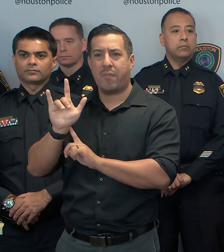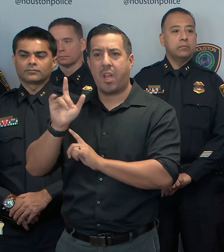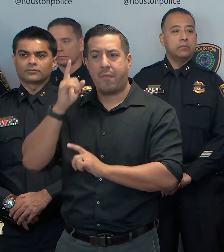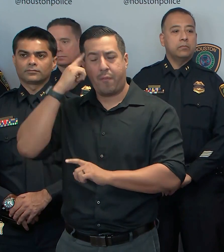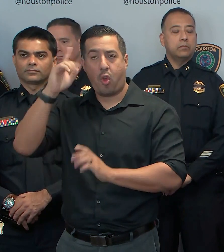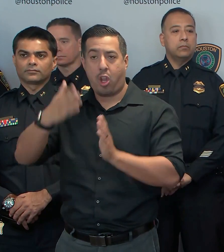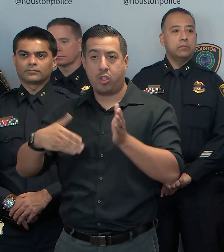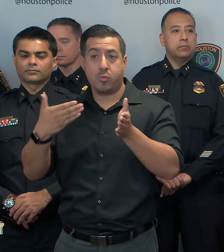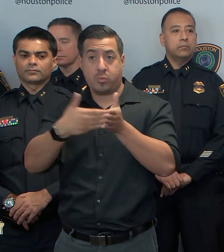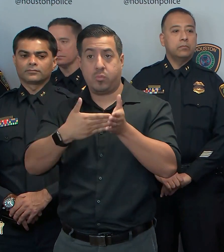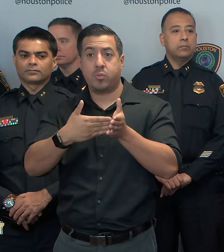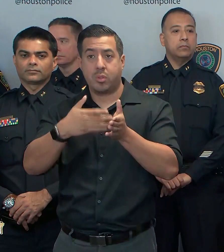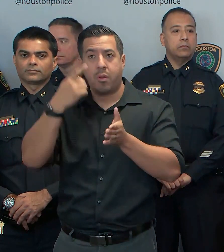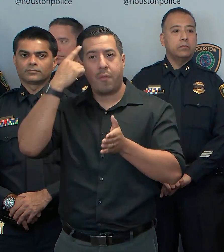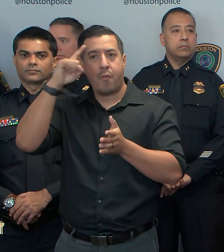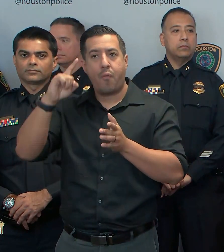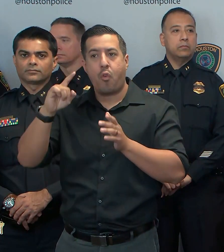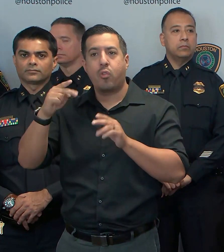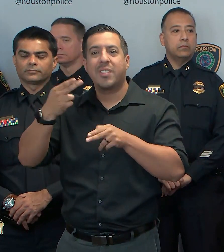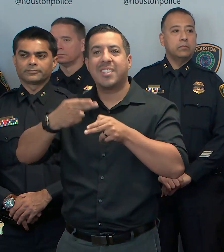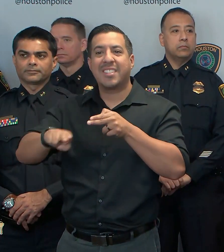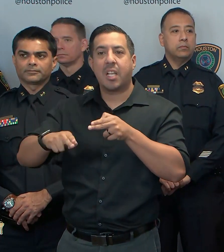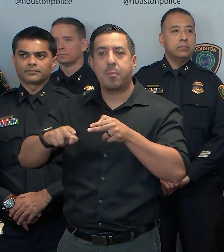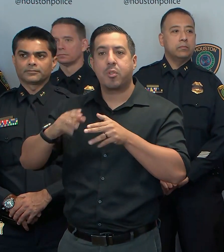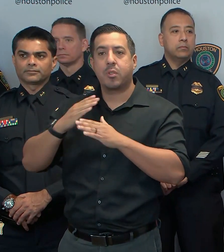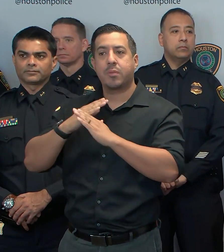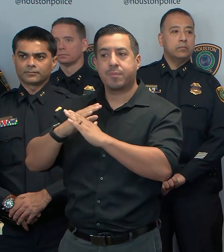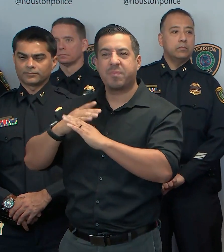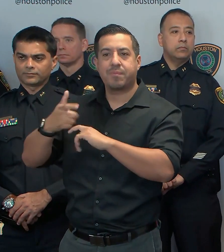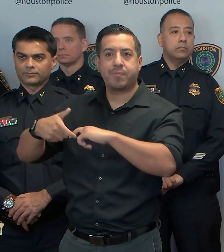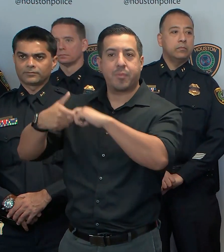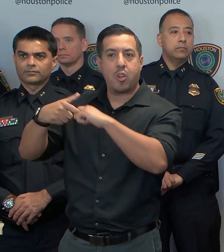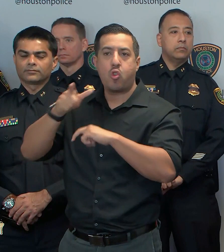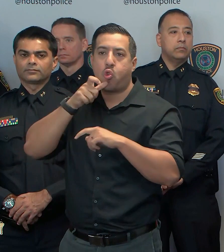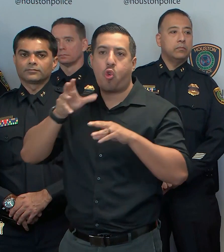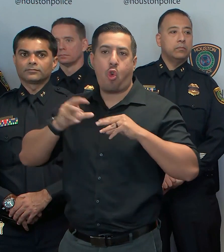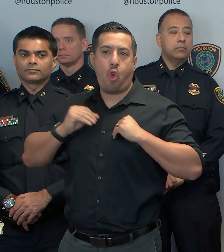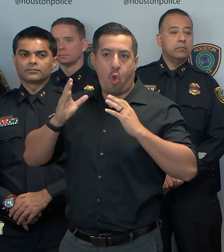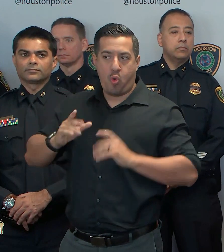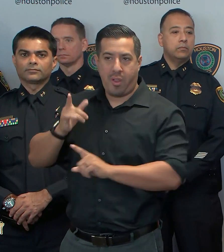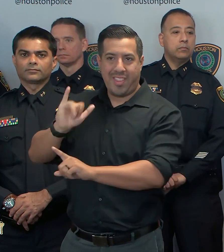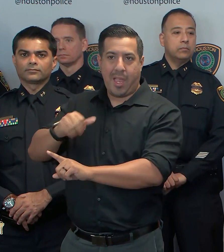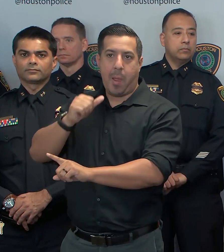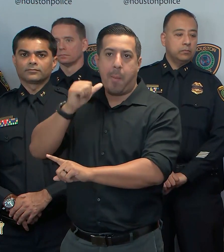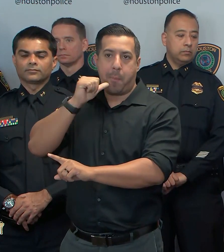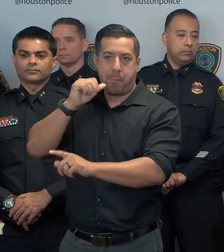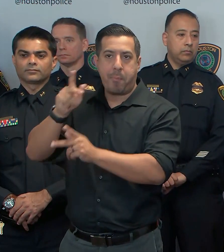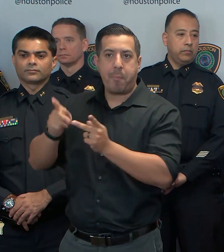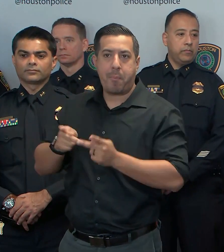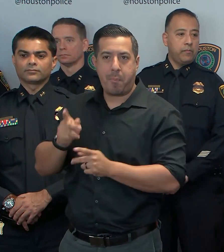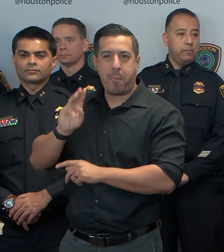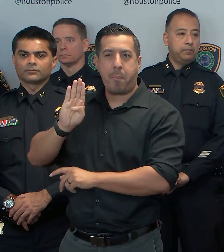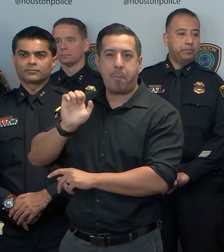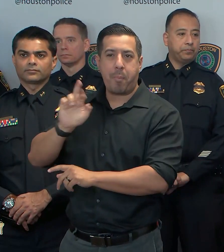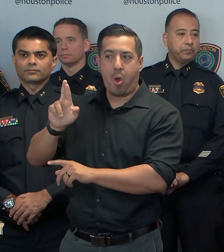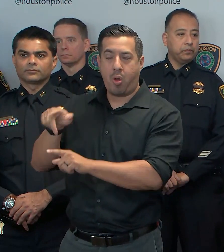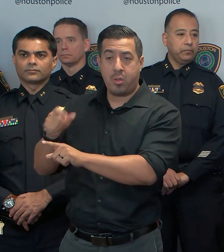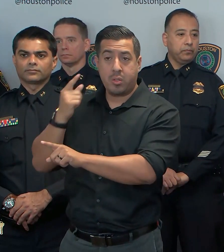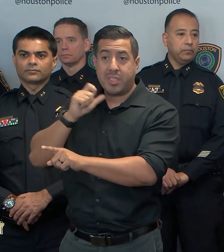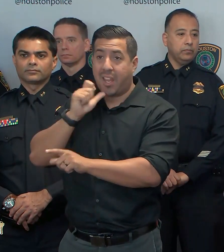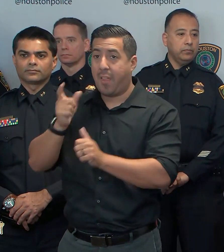lawsuit seeking a temporary and permanent injunction against the owner of that particular bar. This was not the first